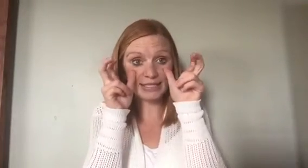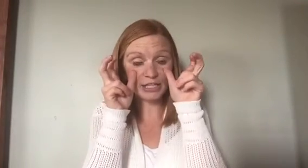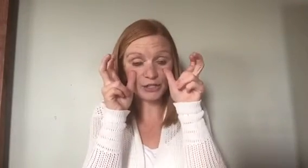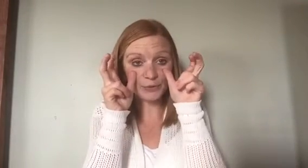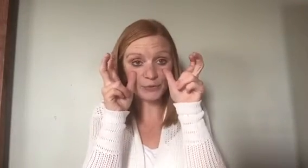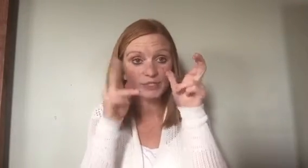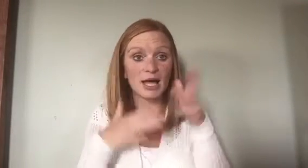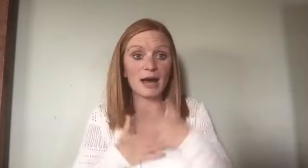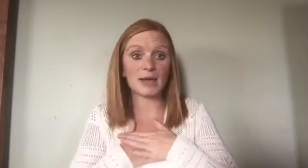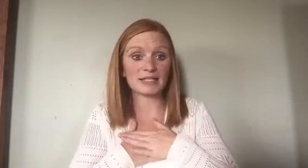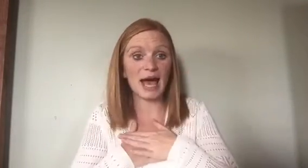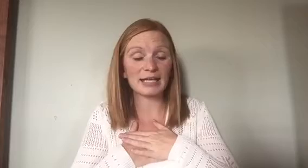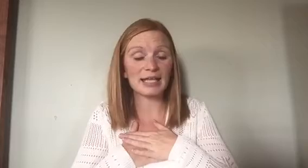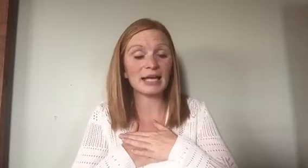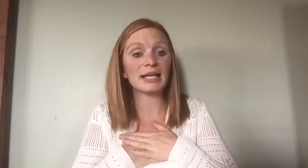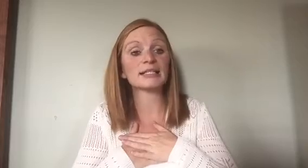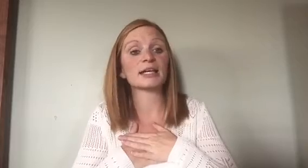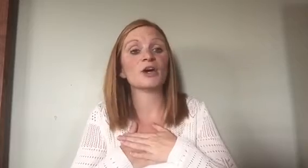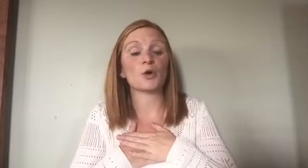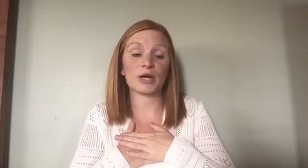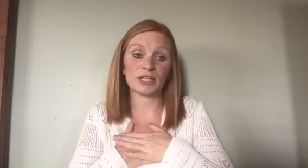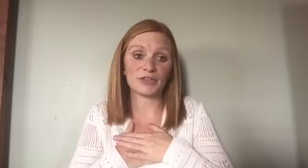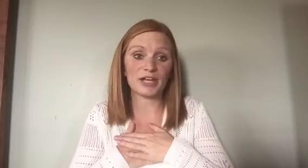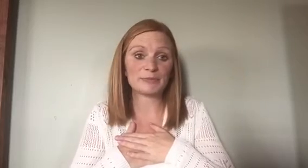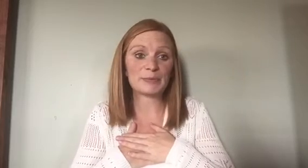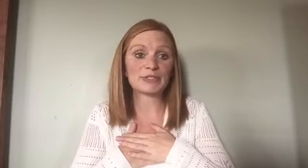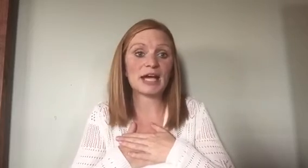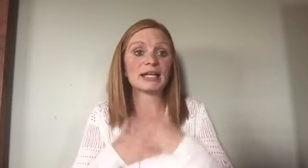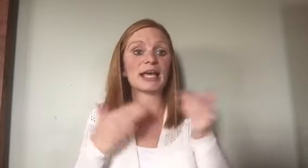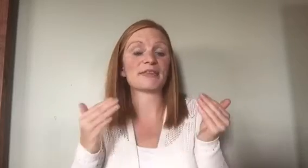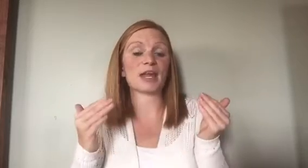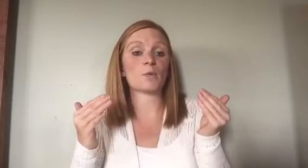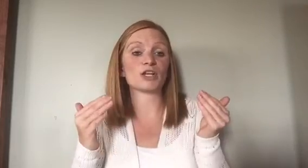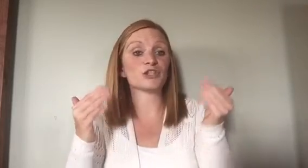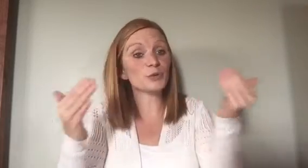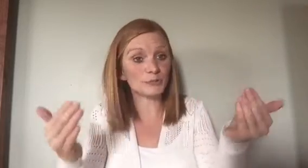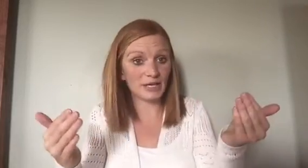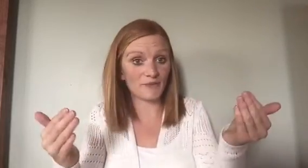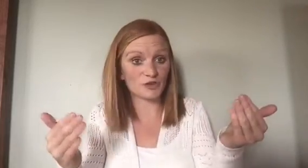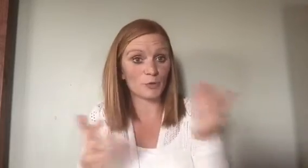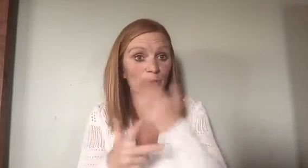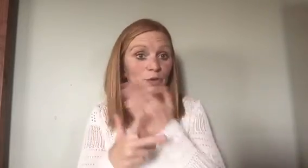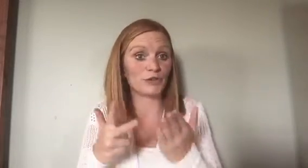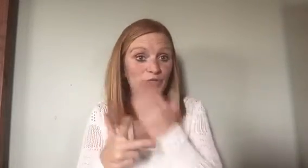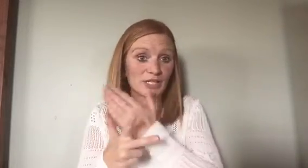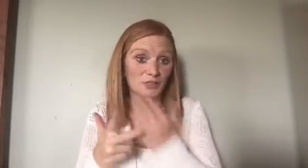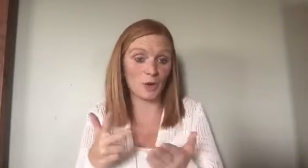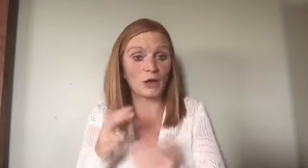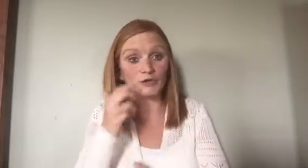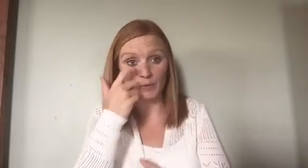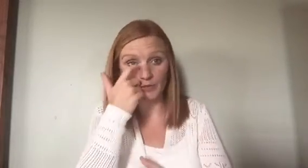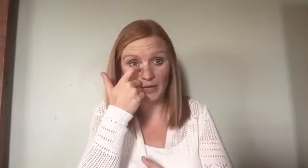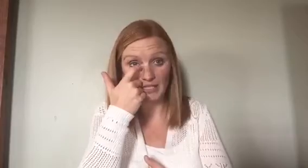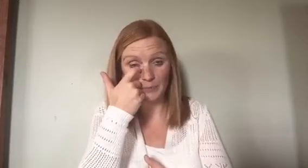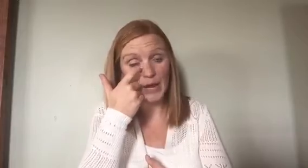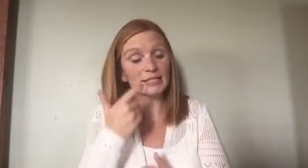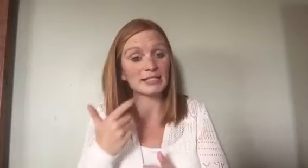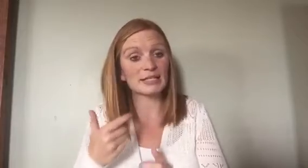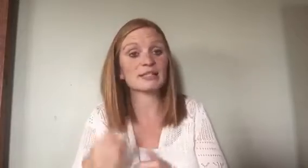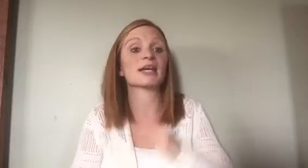it used as I sign it or as other deaf people sign it. And then I want you to be comfortable with using it as well. So I want you guys to practice this.